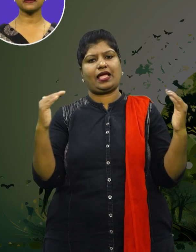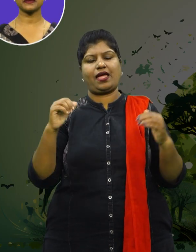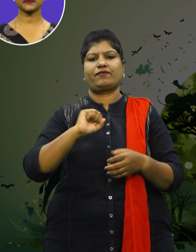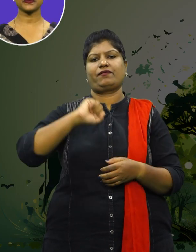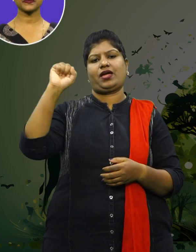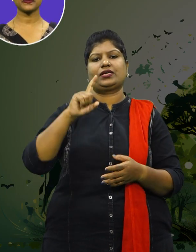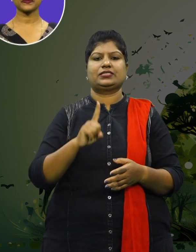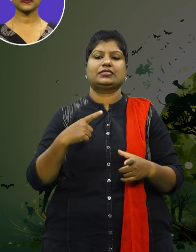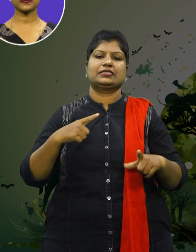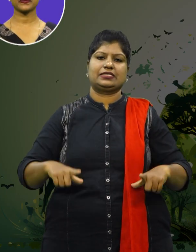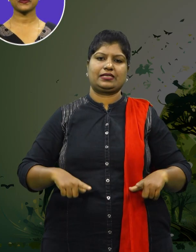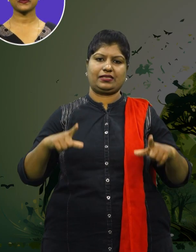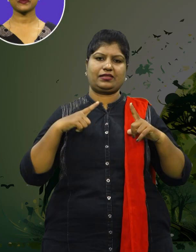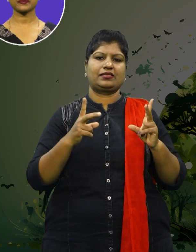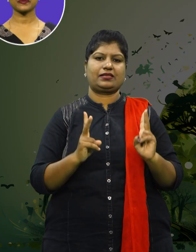live.